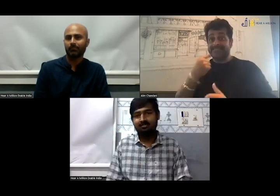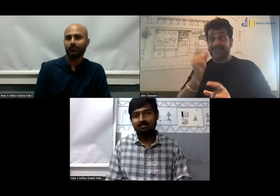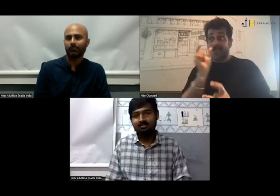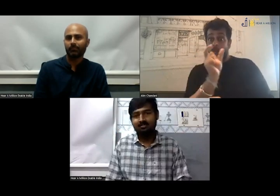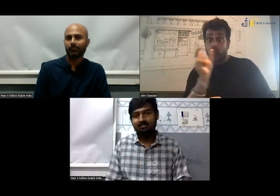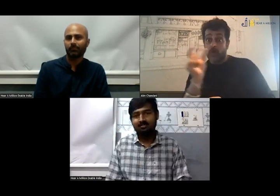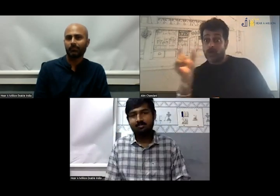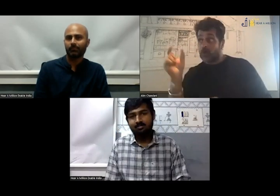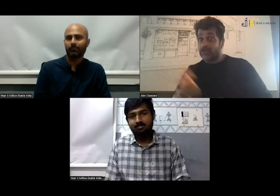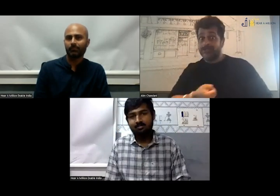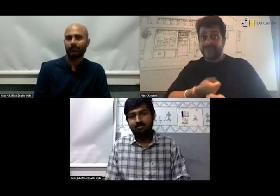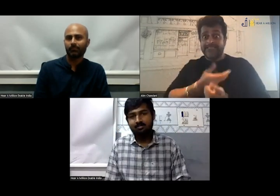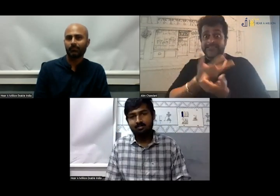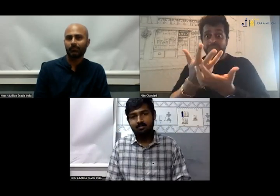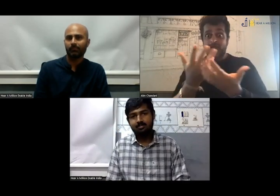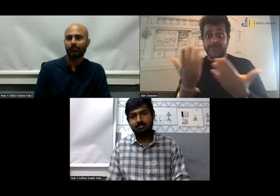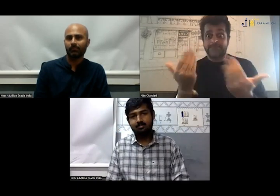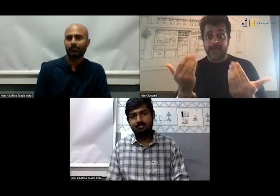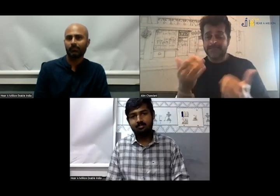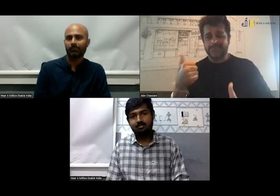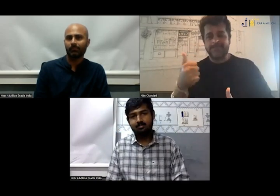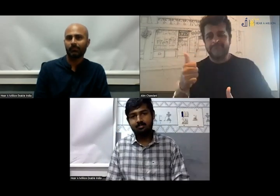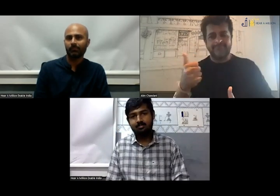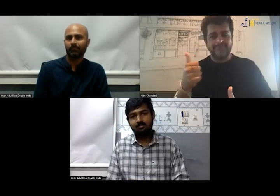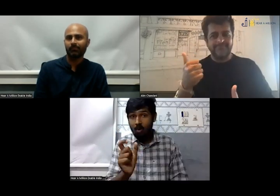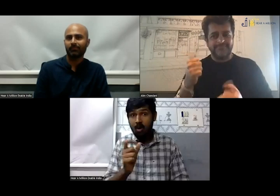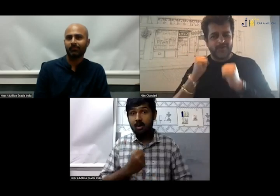The presence of Sudamni.